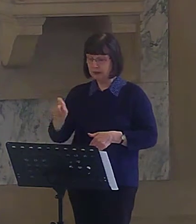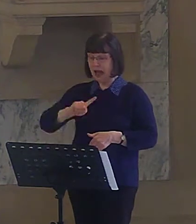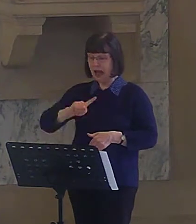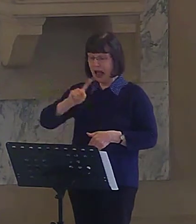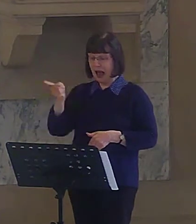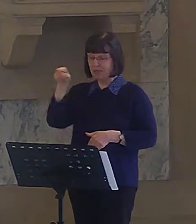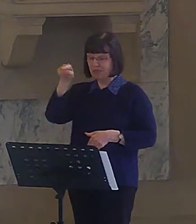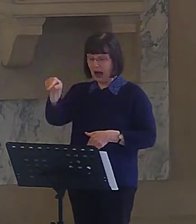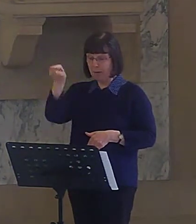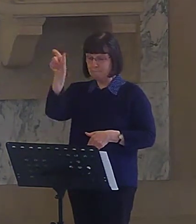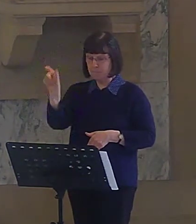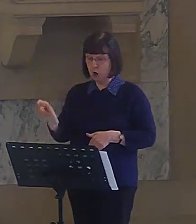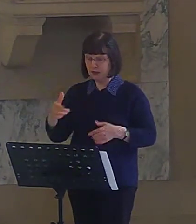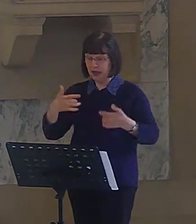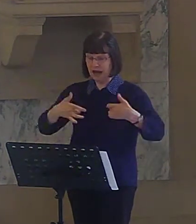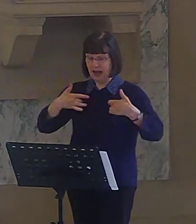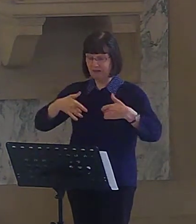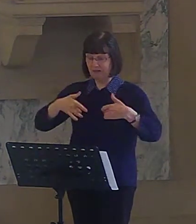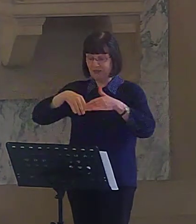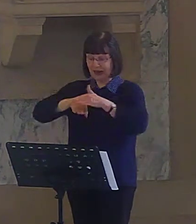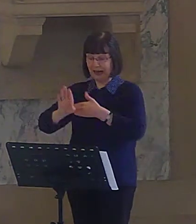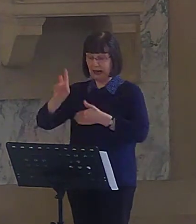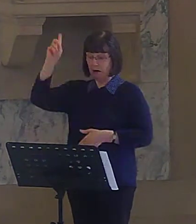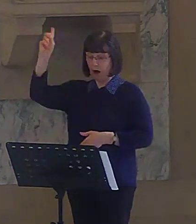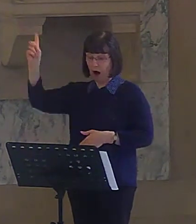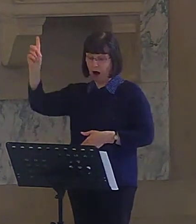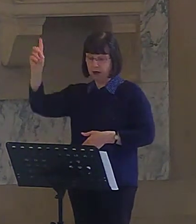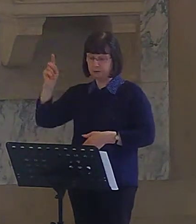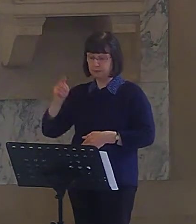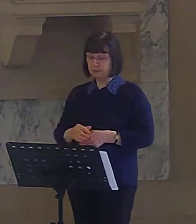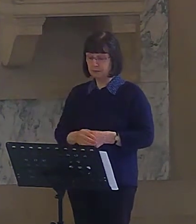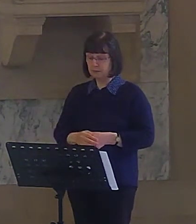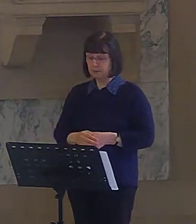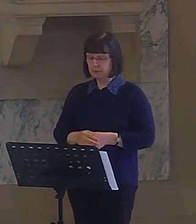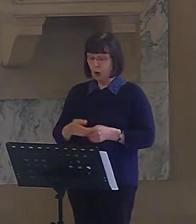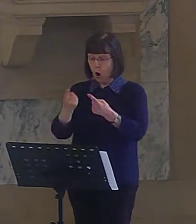that person lives in God.